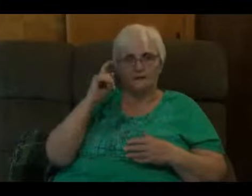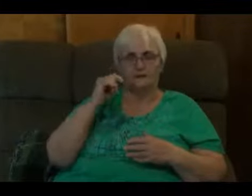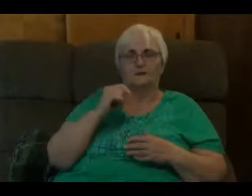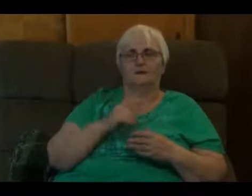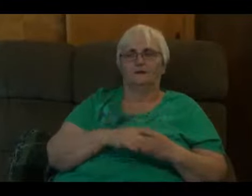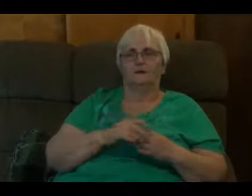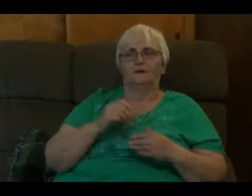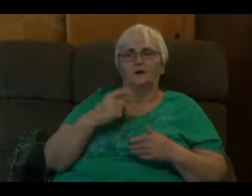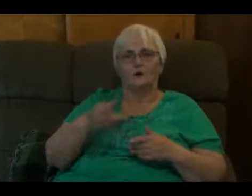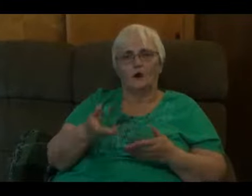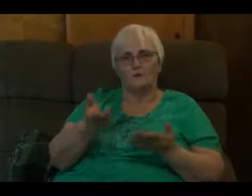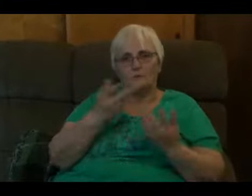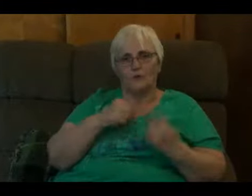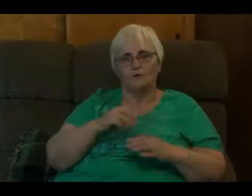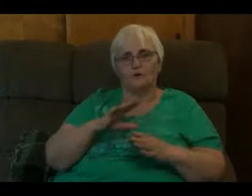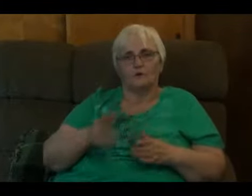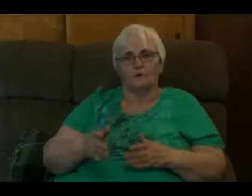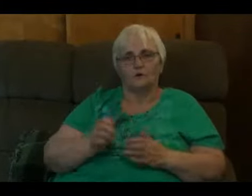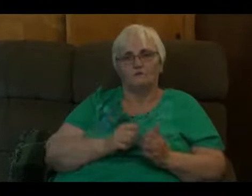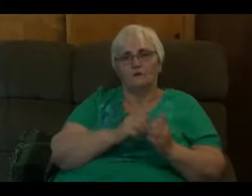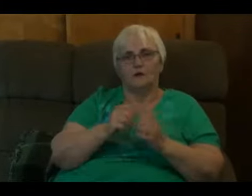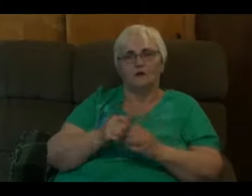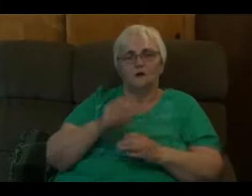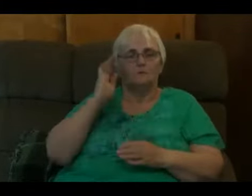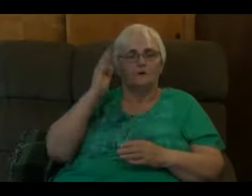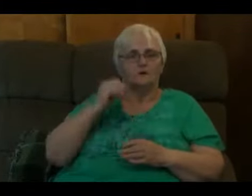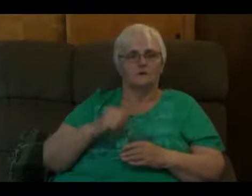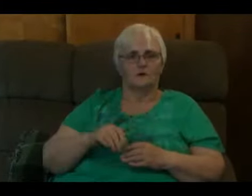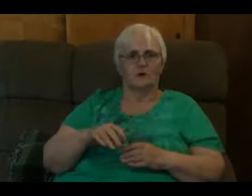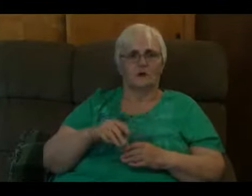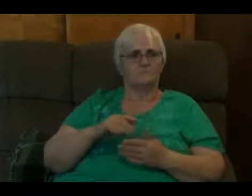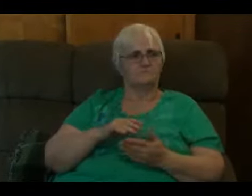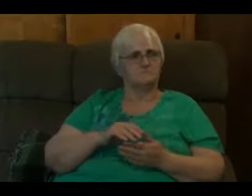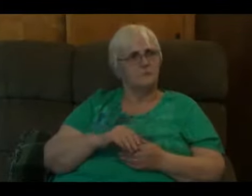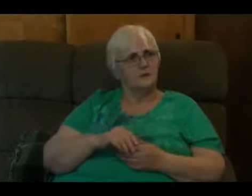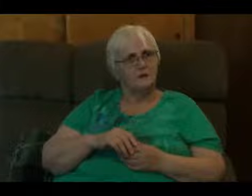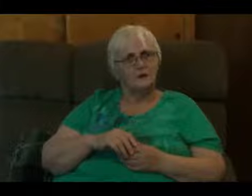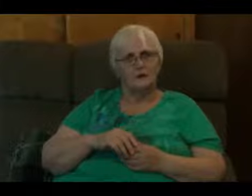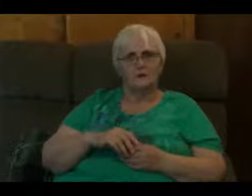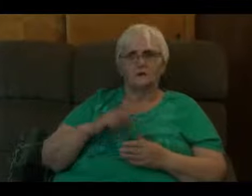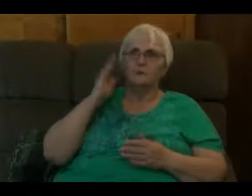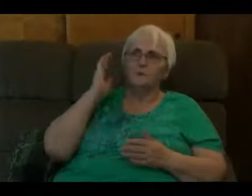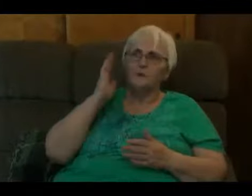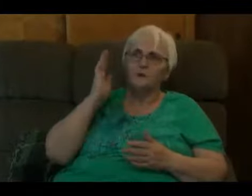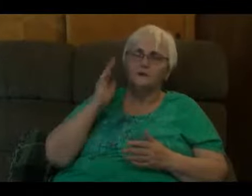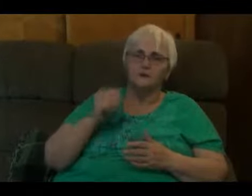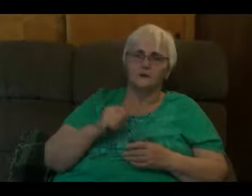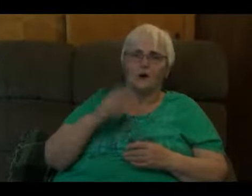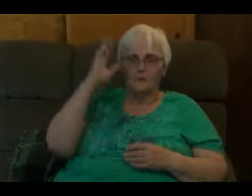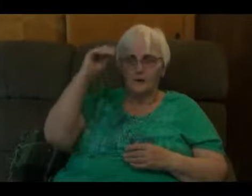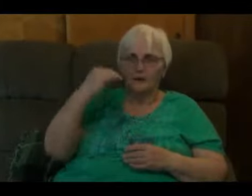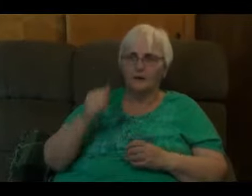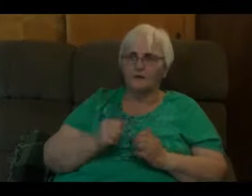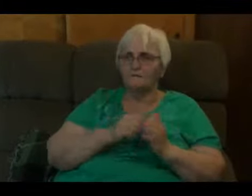Until God brought me to Christian Fellowship Ministries and saw the nut preaching. Saw all the men in our fellowship, you know,